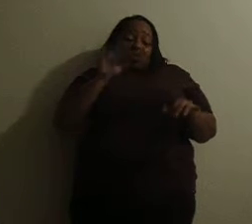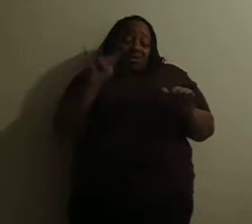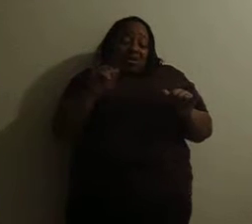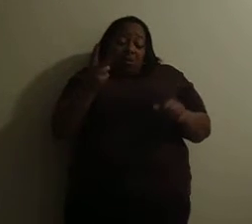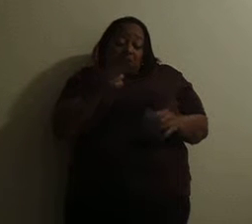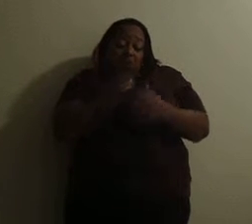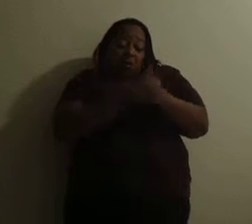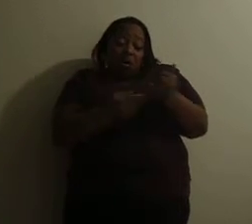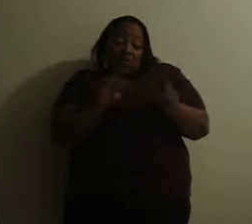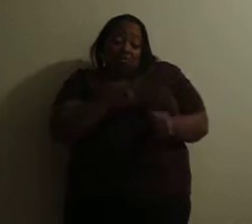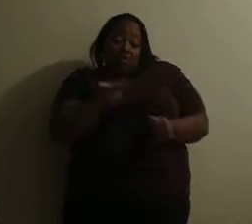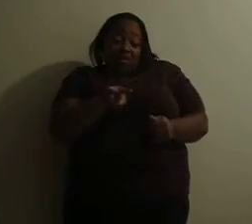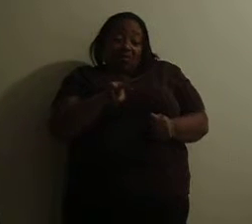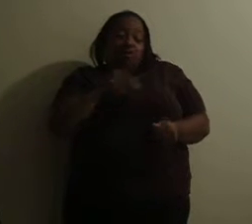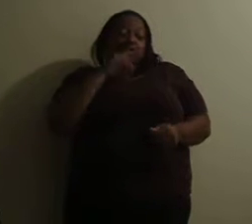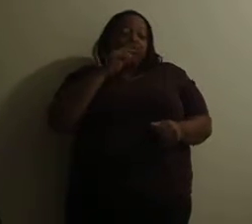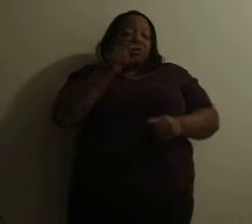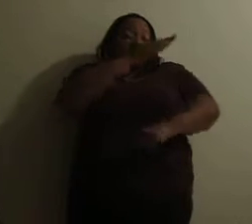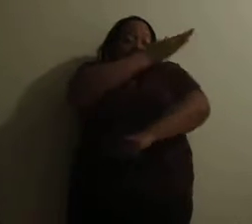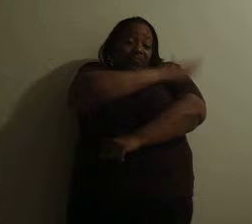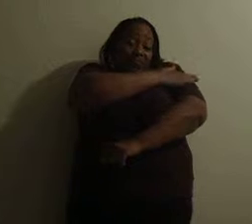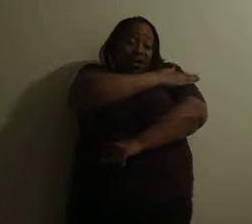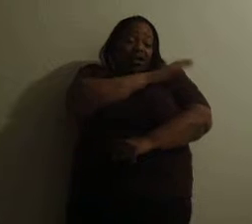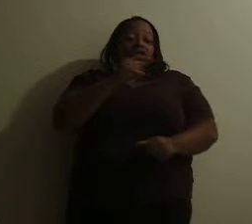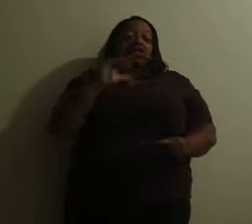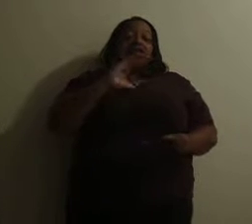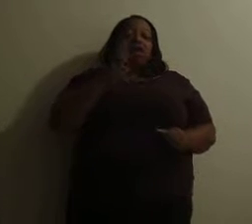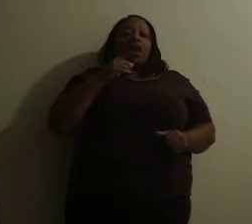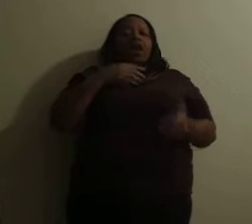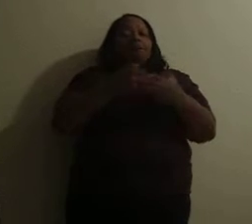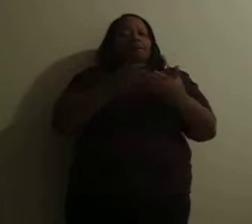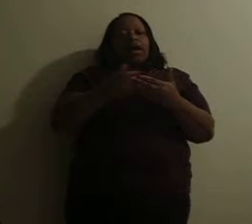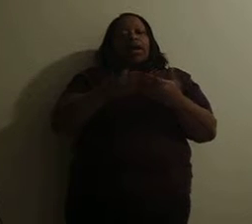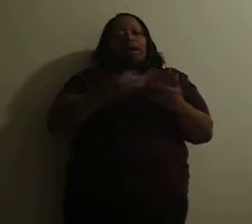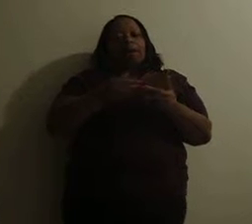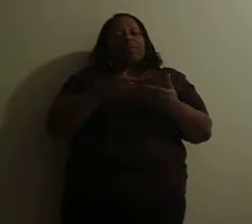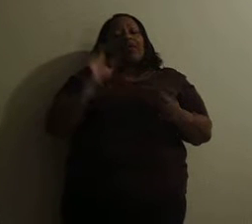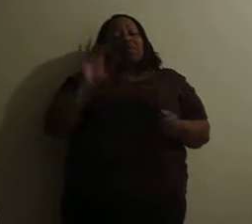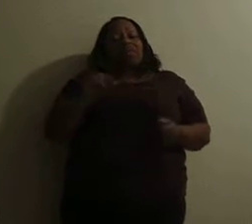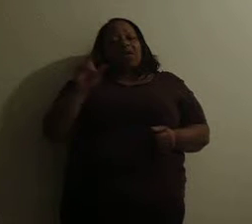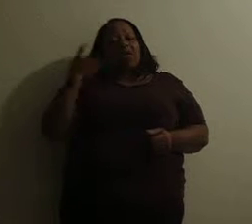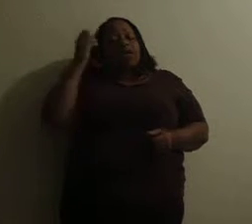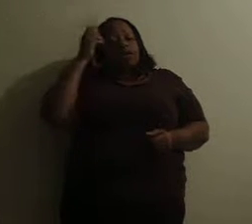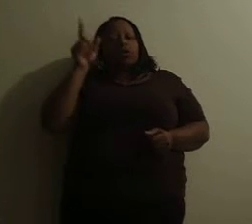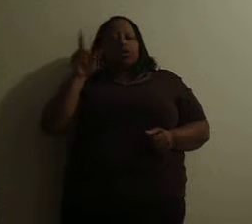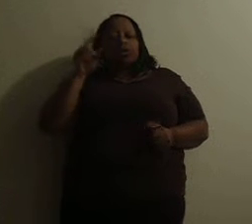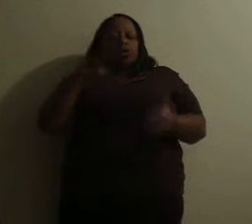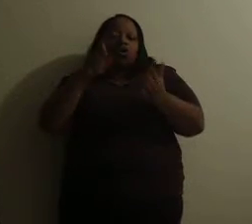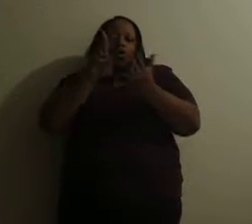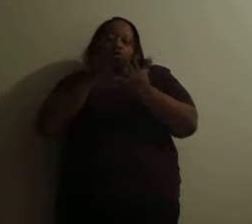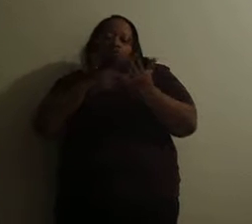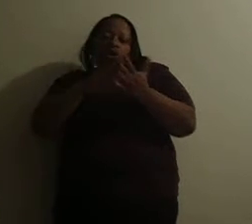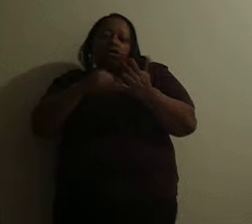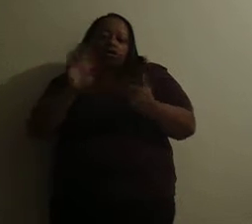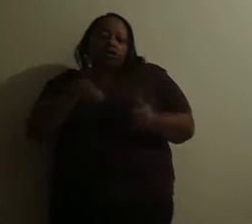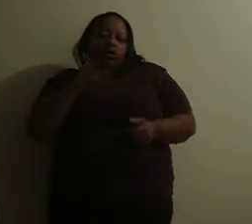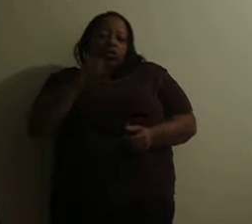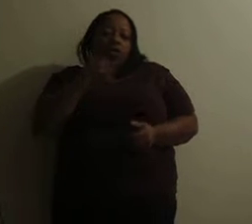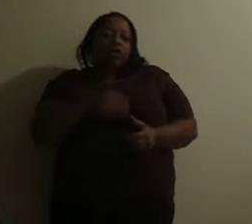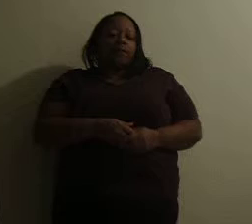think about discourse communities and how writers respond to each other, and how writers are writing to create a body of knowledge, and then